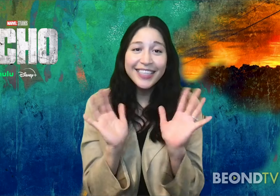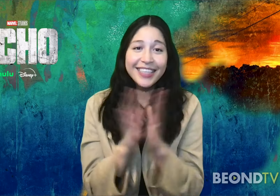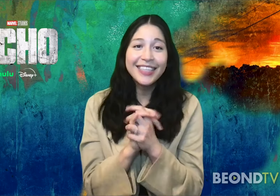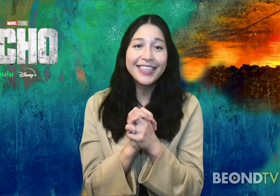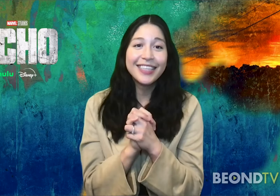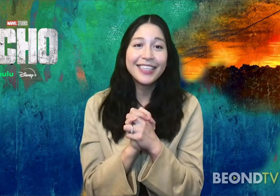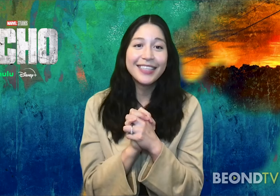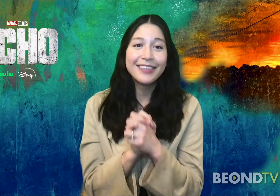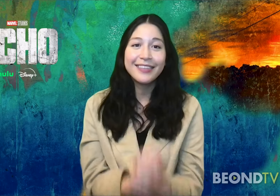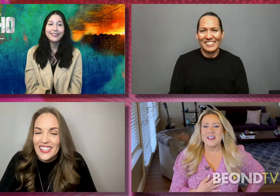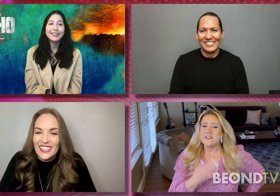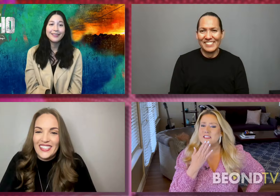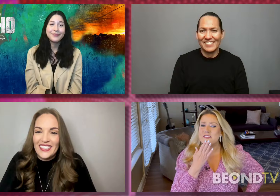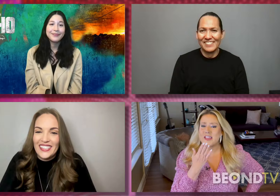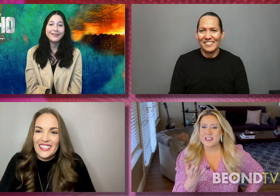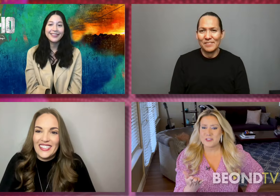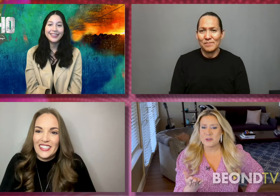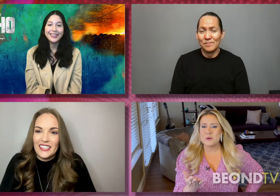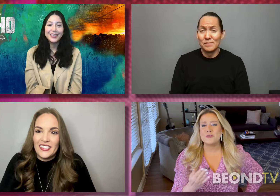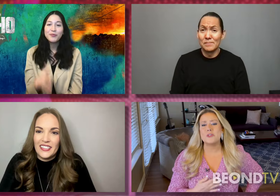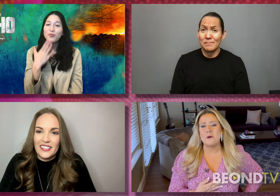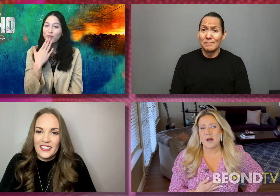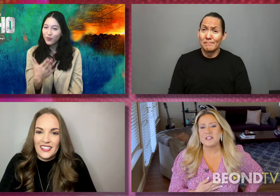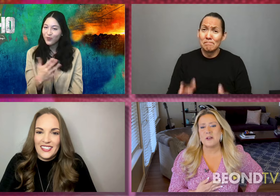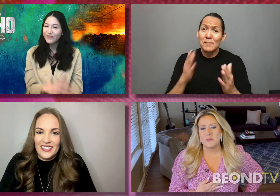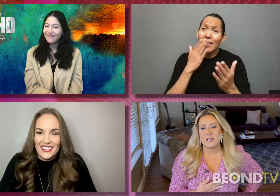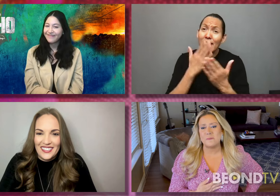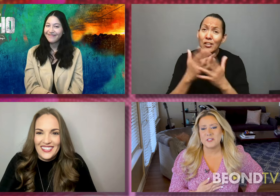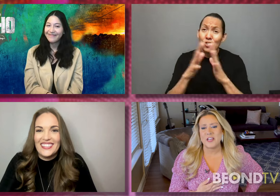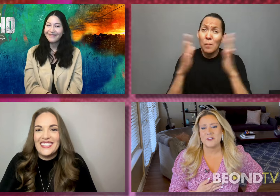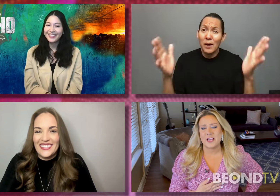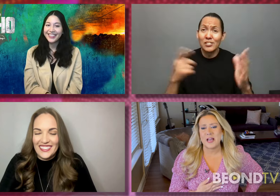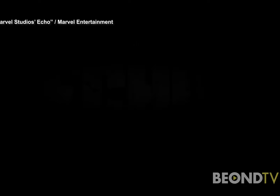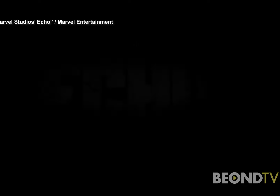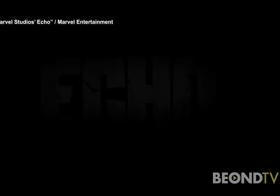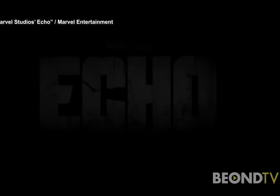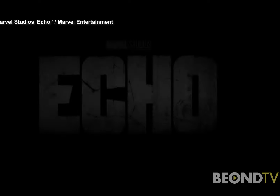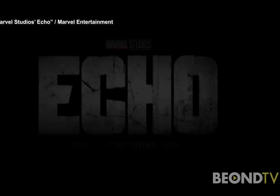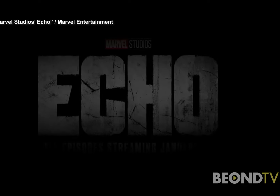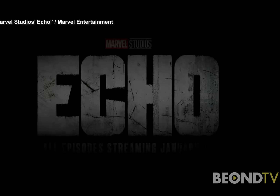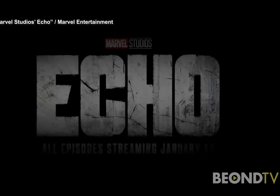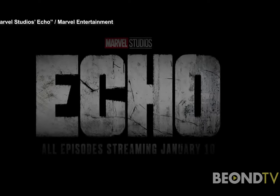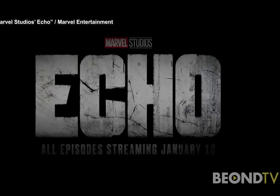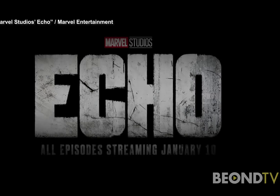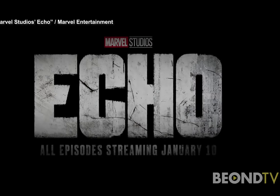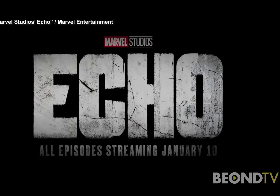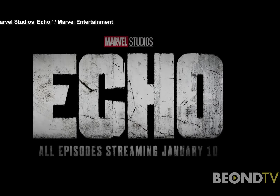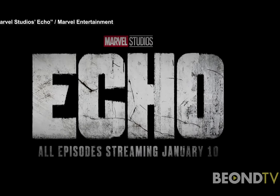coming. Thank you so much for having me. Listen, thank you so much. I really appreciate your time.